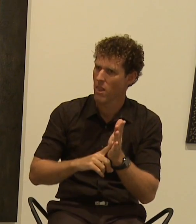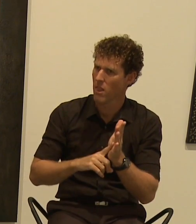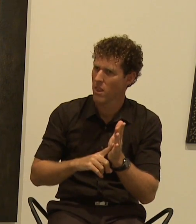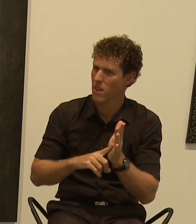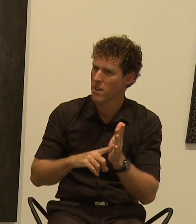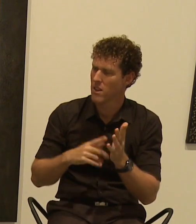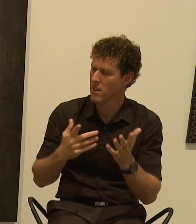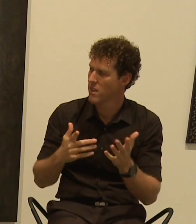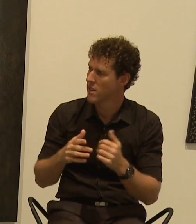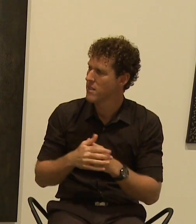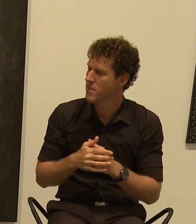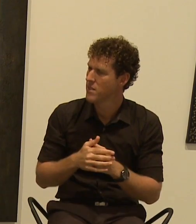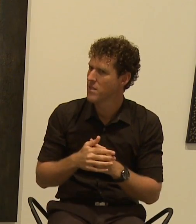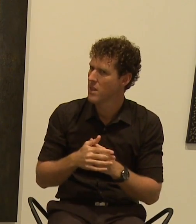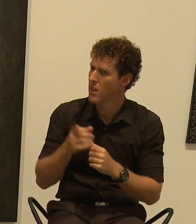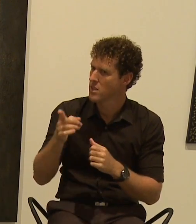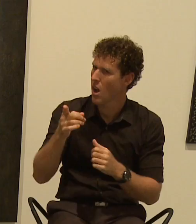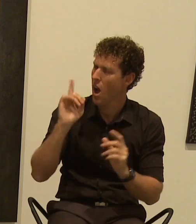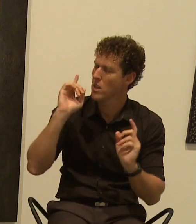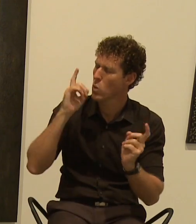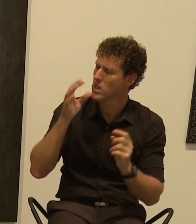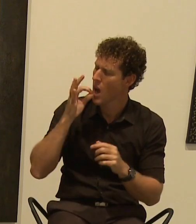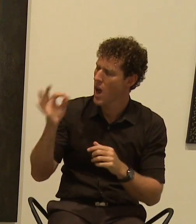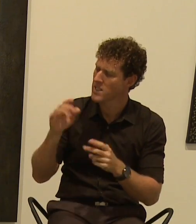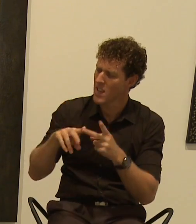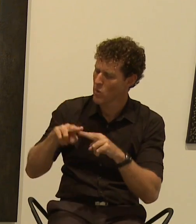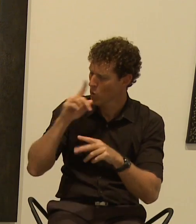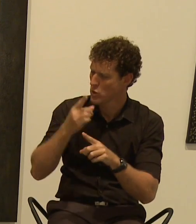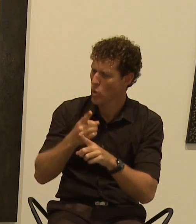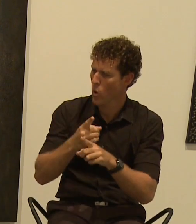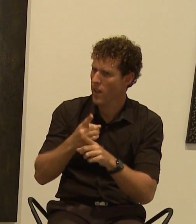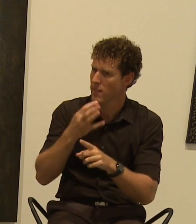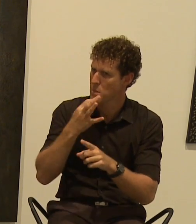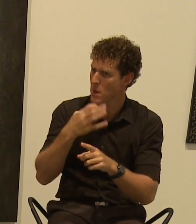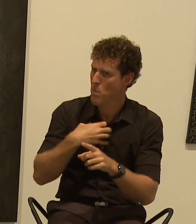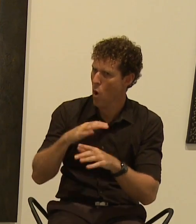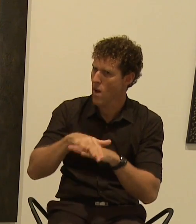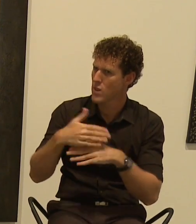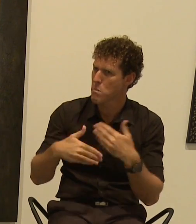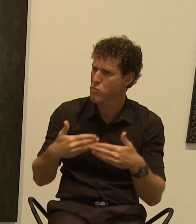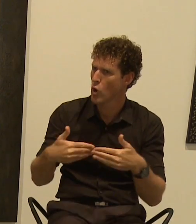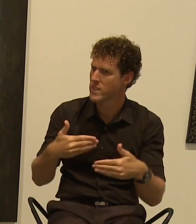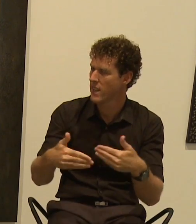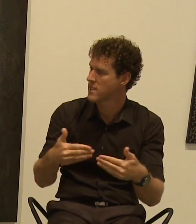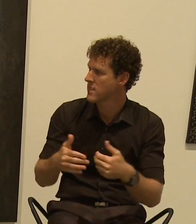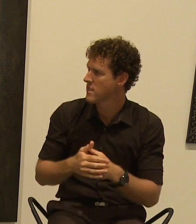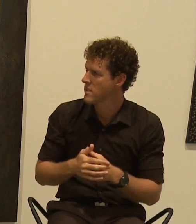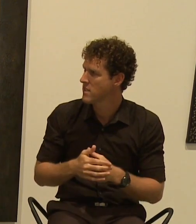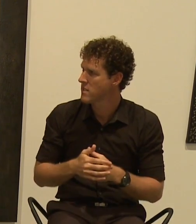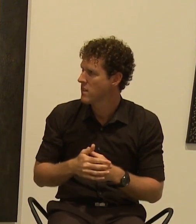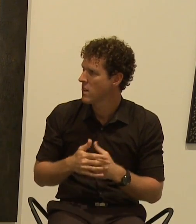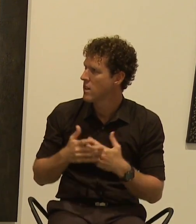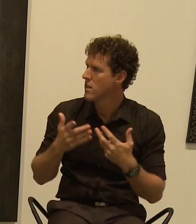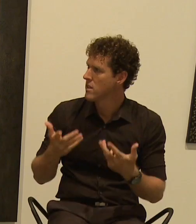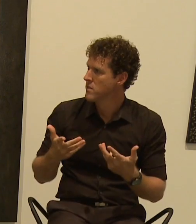neoclassical and romantic style. So just wondering if you could talk a bit more about your processes and.